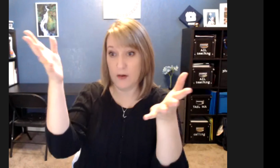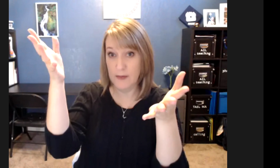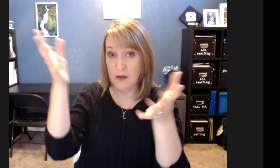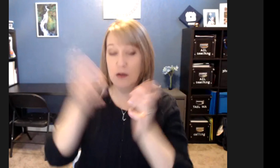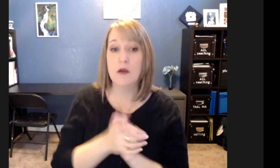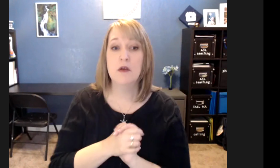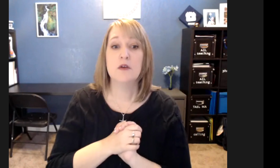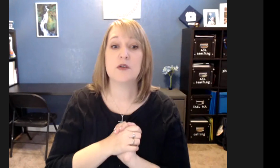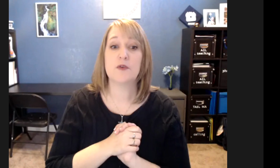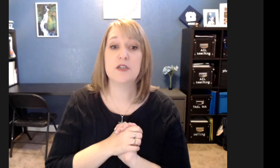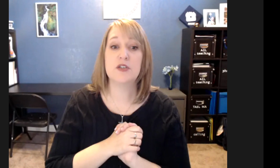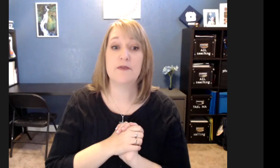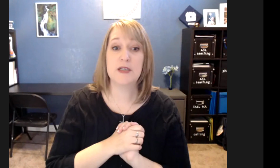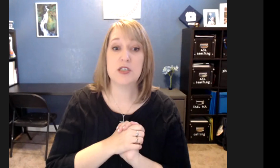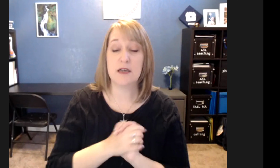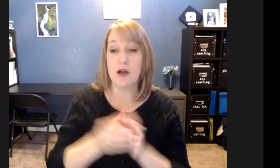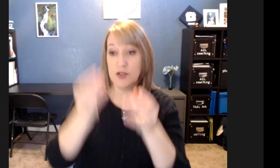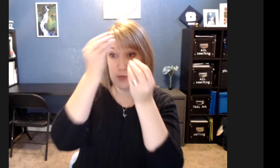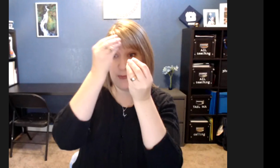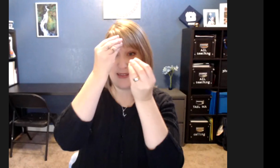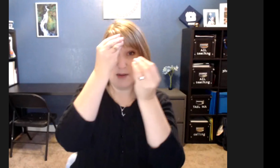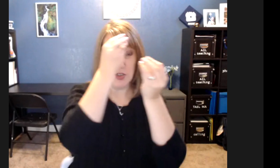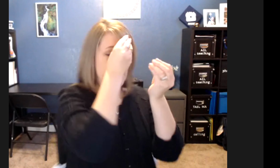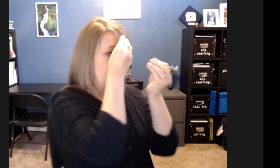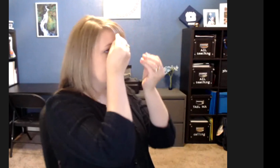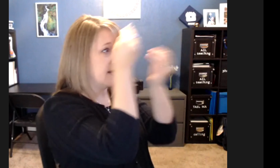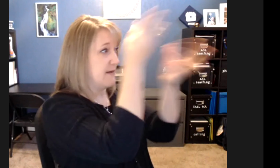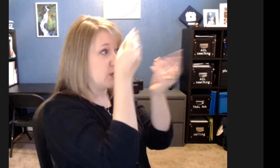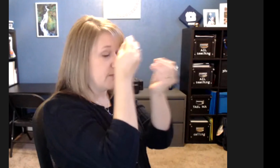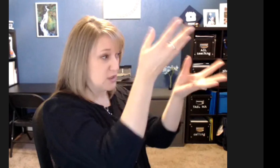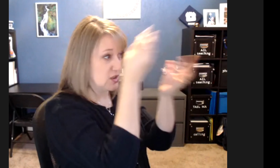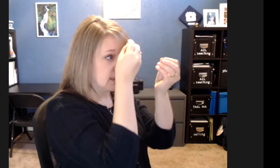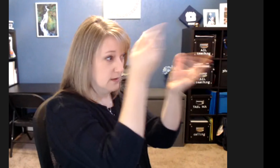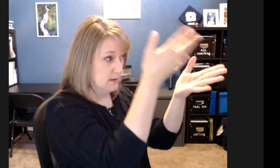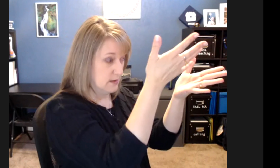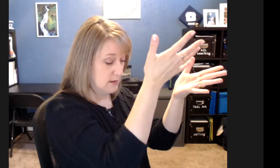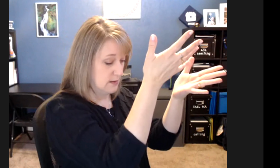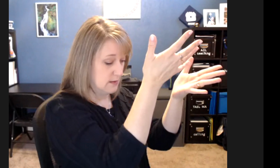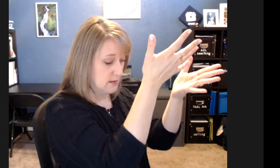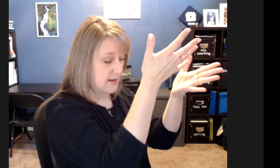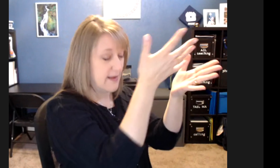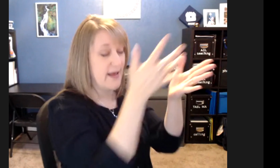inform. So if we're going to do information technology, repeat that a bunch of times. Information, and